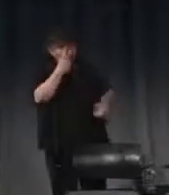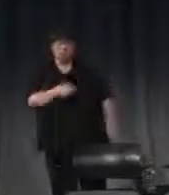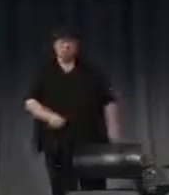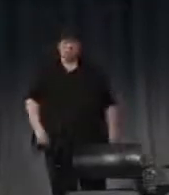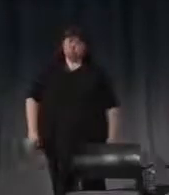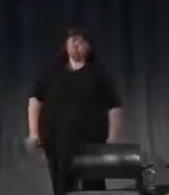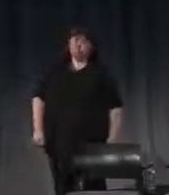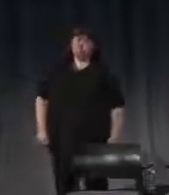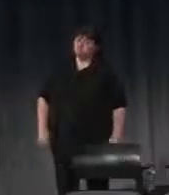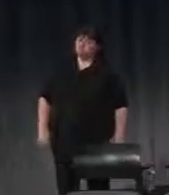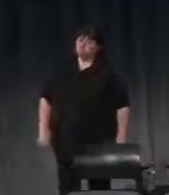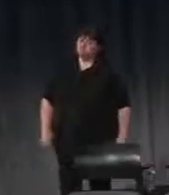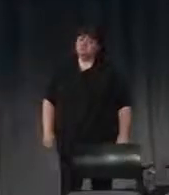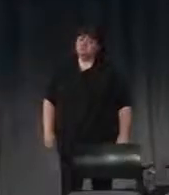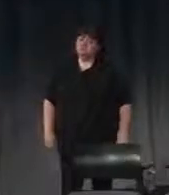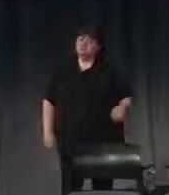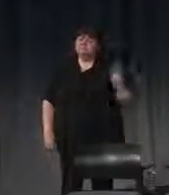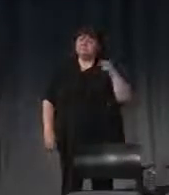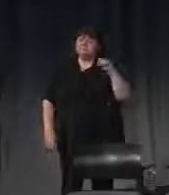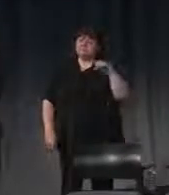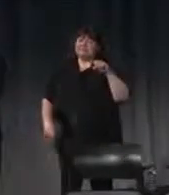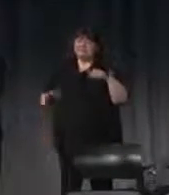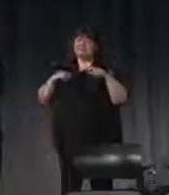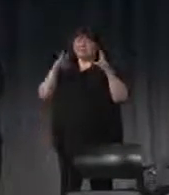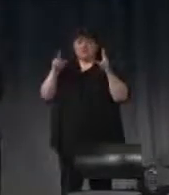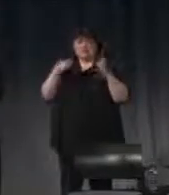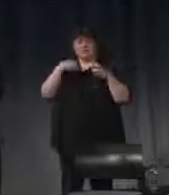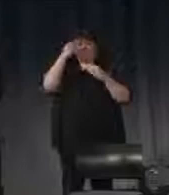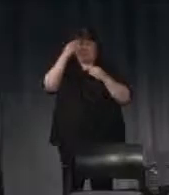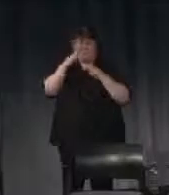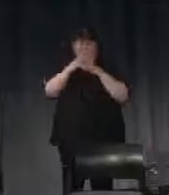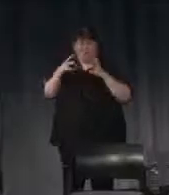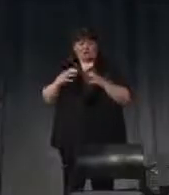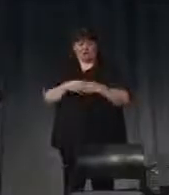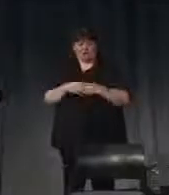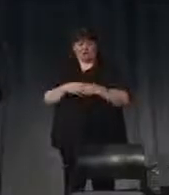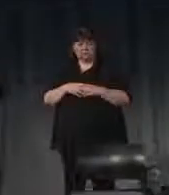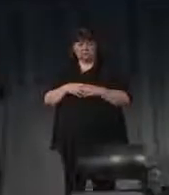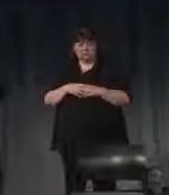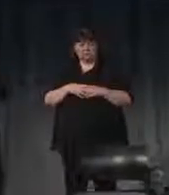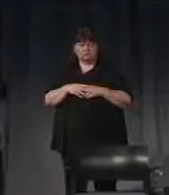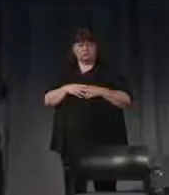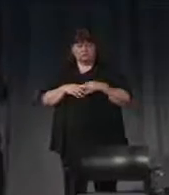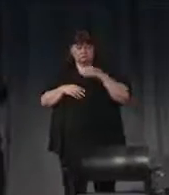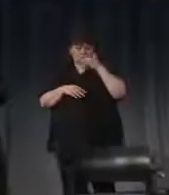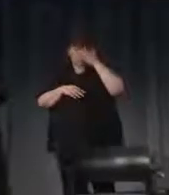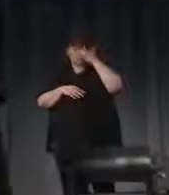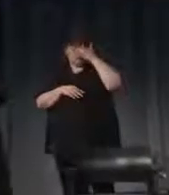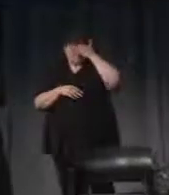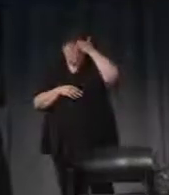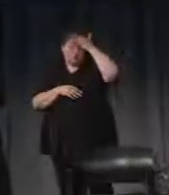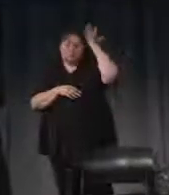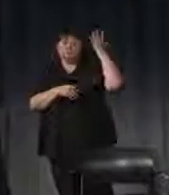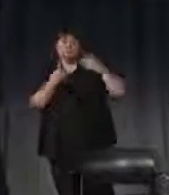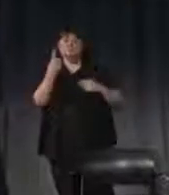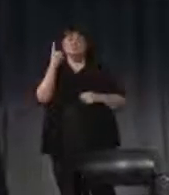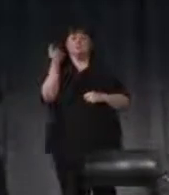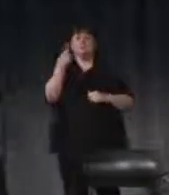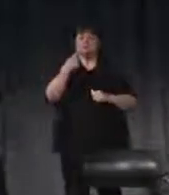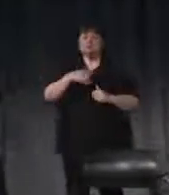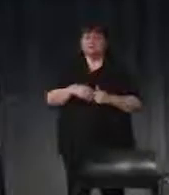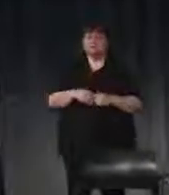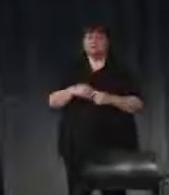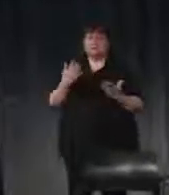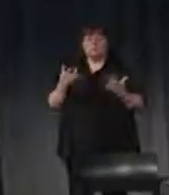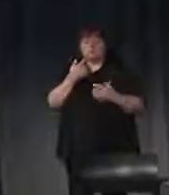absolutely. Yeah, that's definitely an issue that we think a lot about. I mean, one of the questions is, you